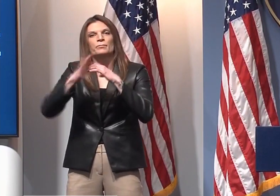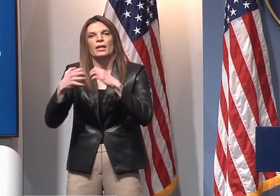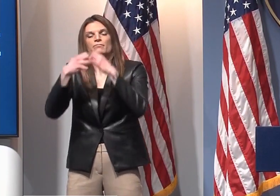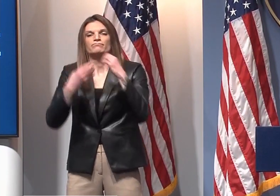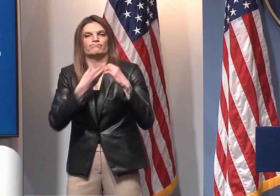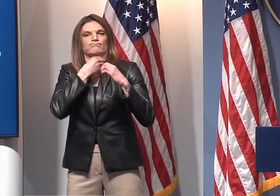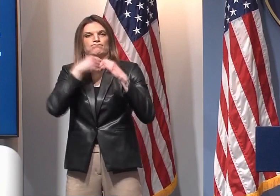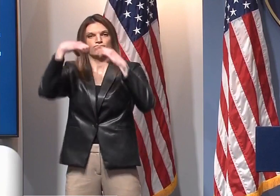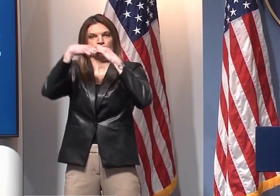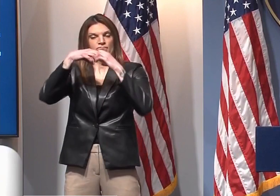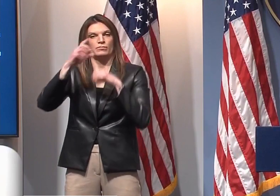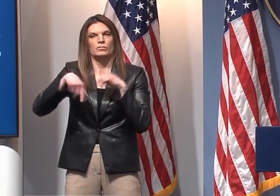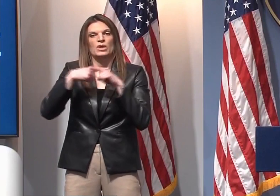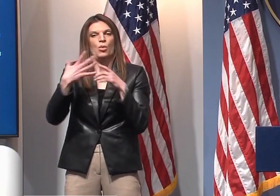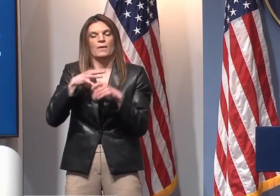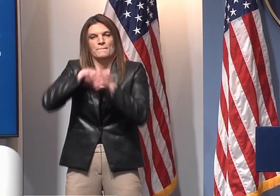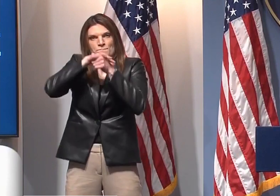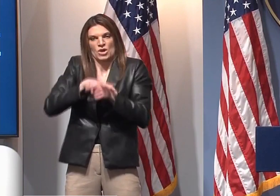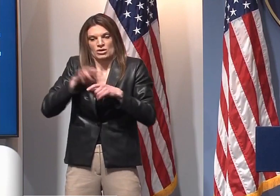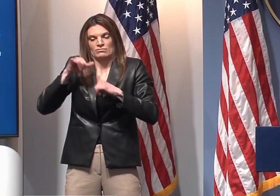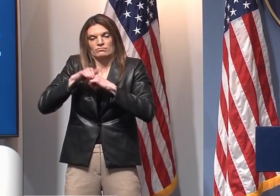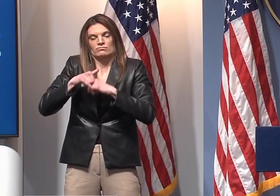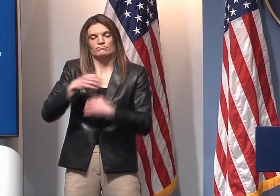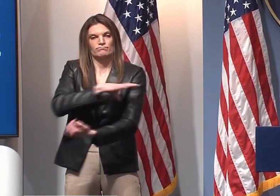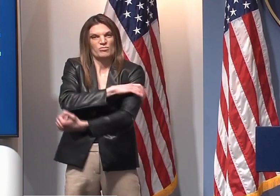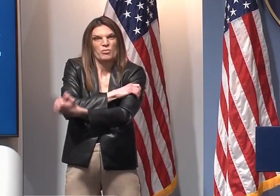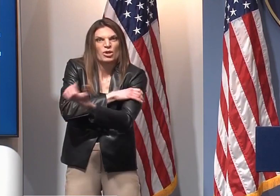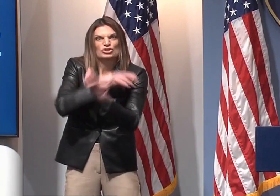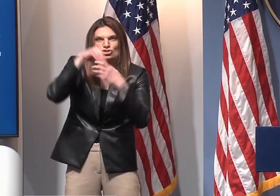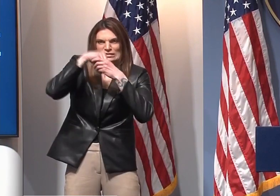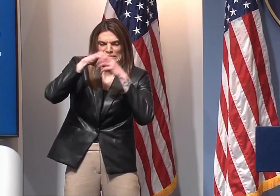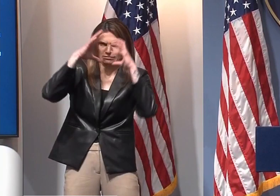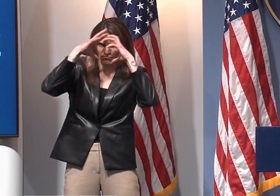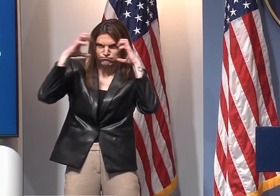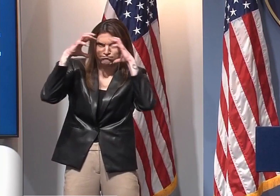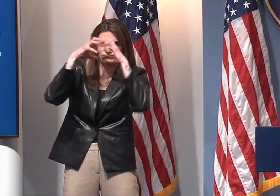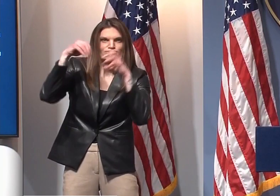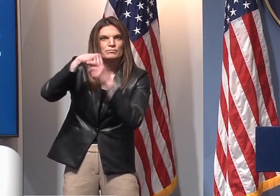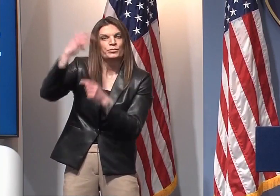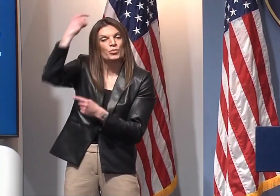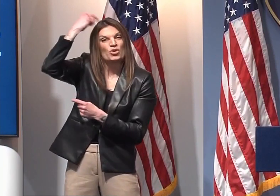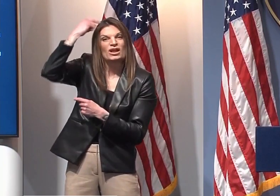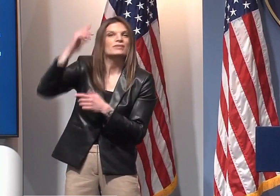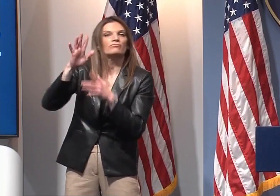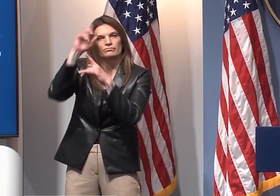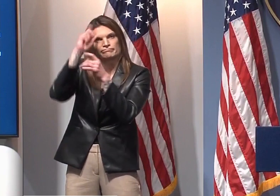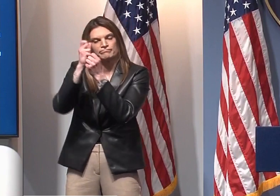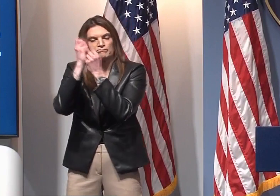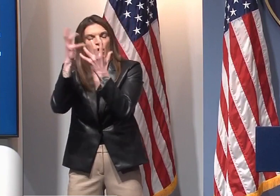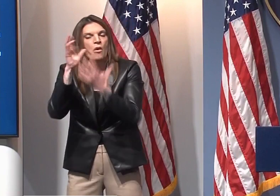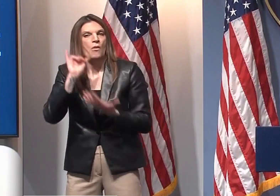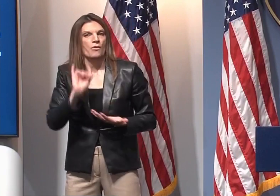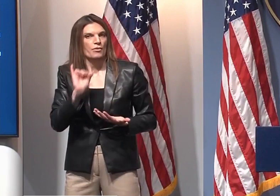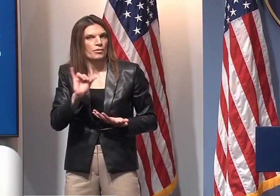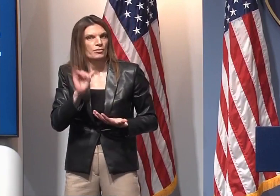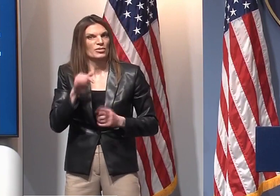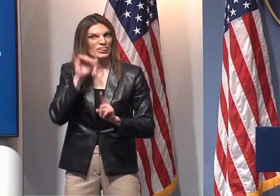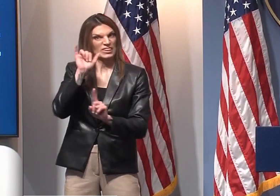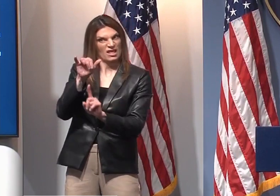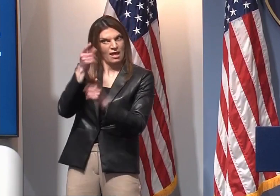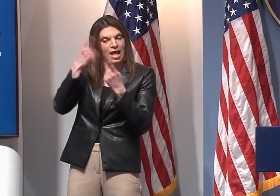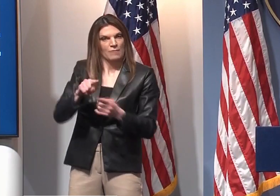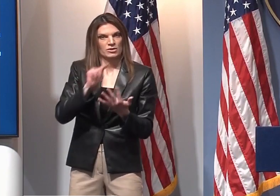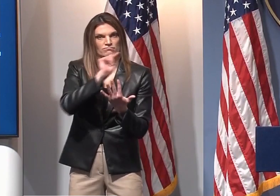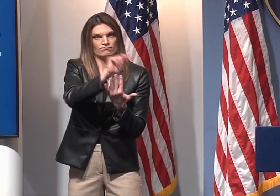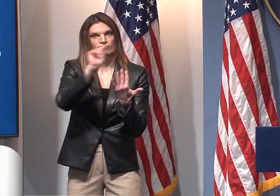something called thrombocytopenia, which is a low blood platelet count. While these events are very rare, out of an abundance